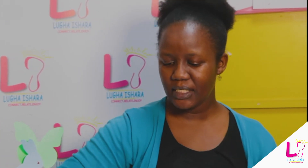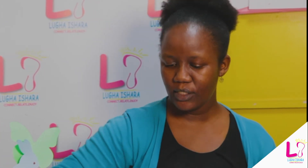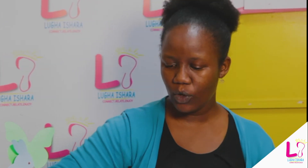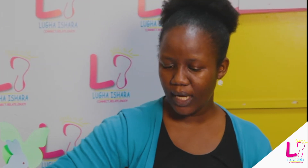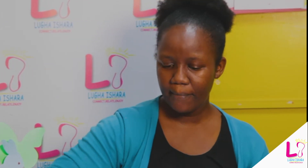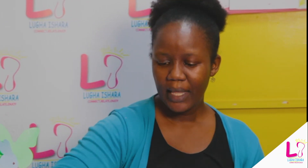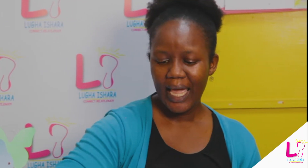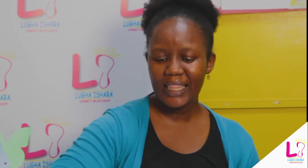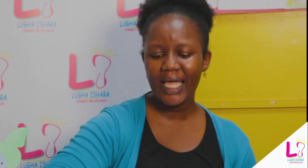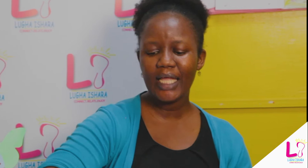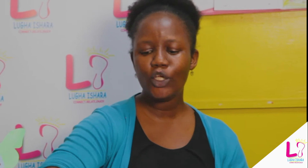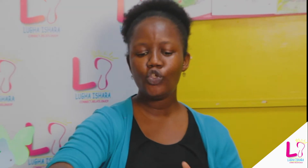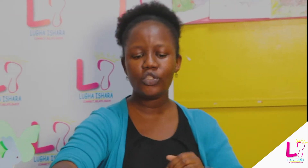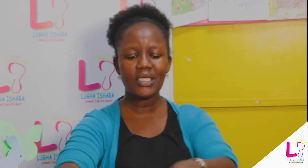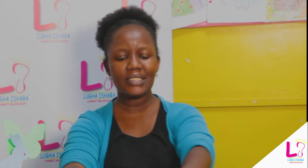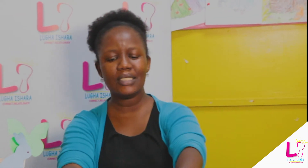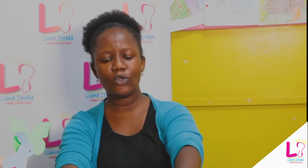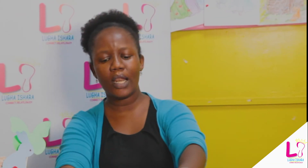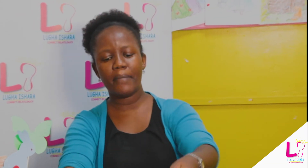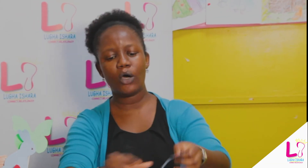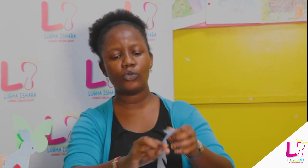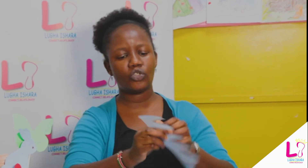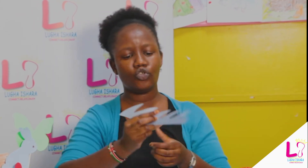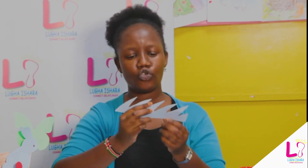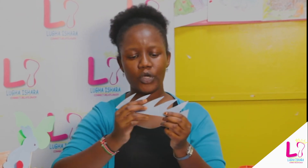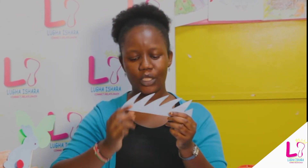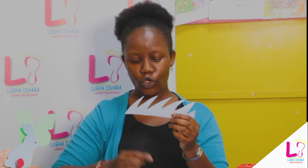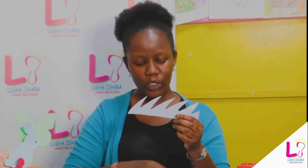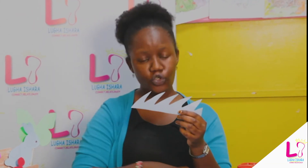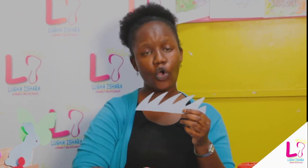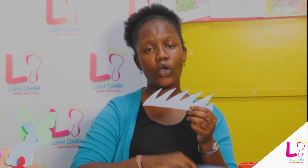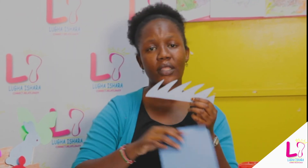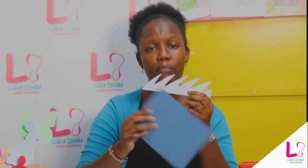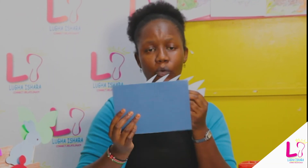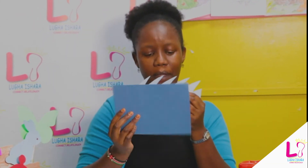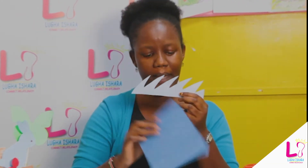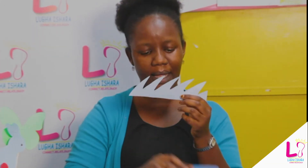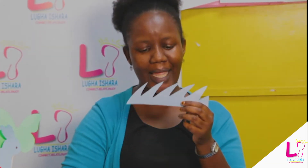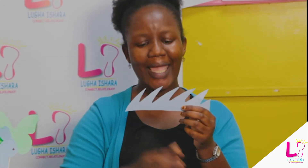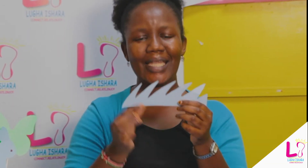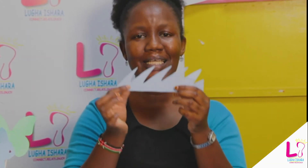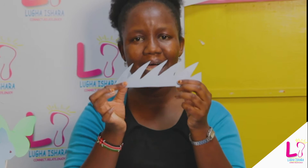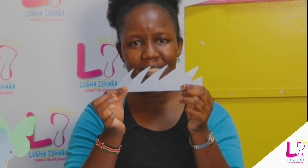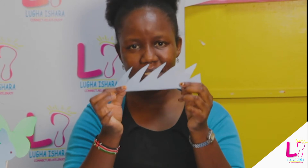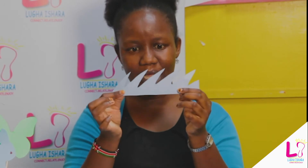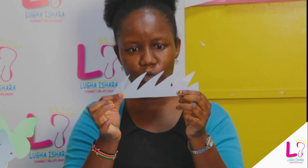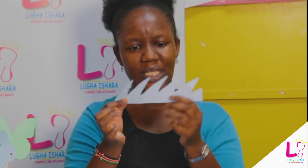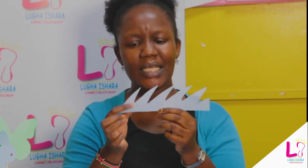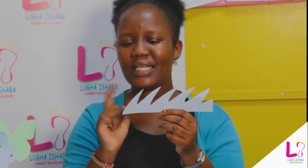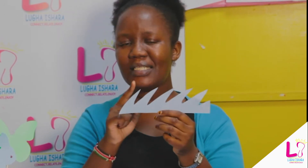it, okay? And then this is all about drawing. You will draw on the blue paper and cut this out. It doesn't have